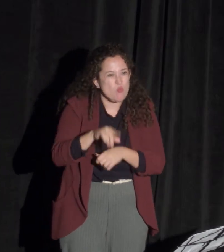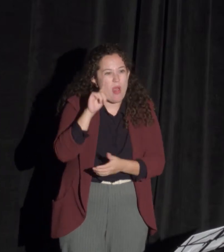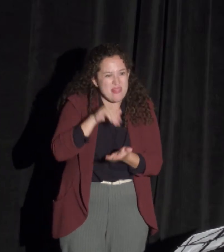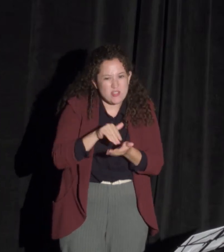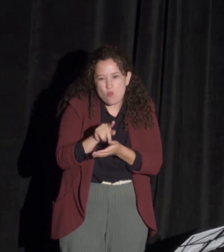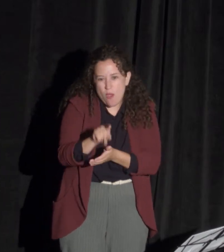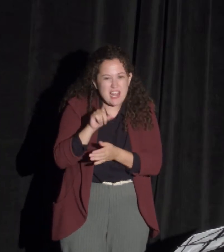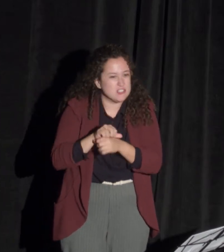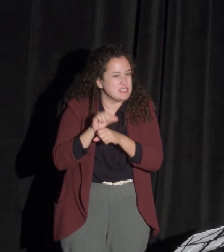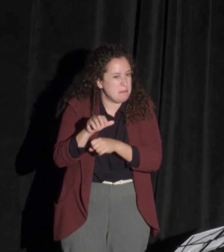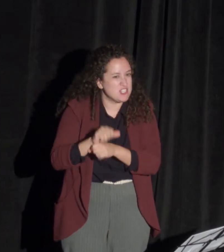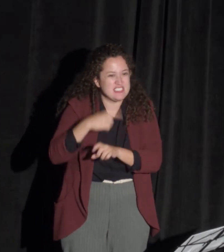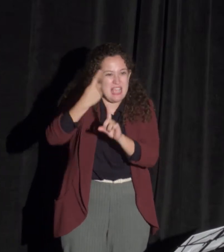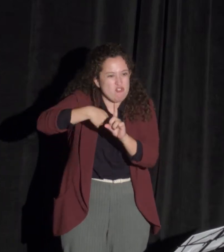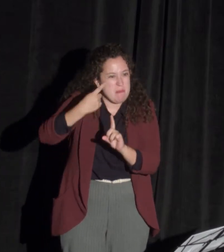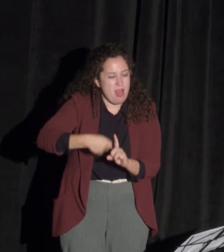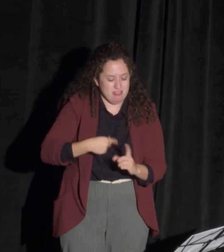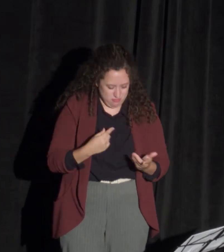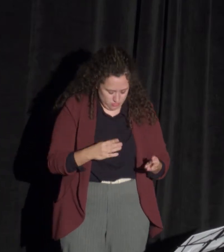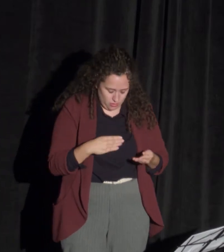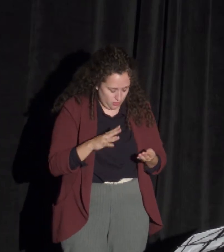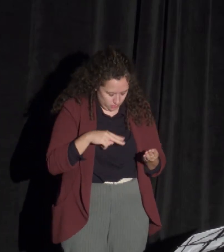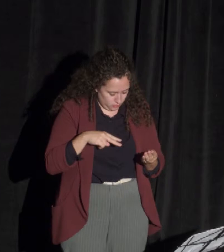So I'm going to start off by thanking my